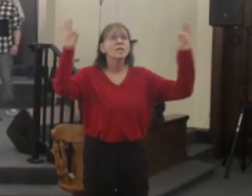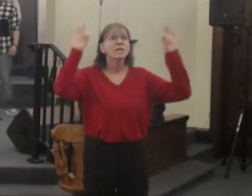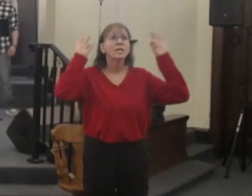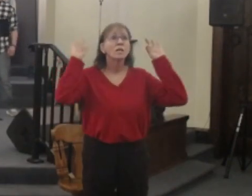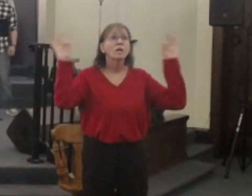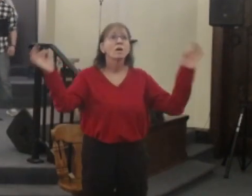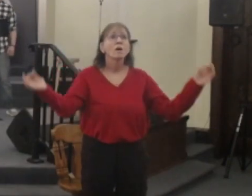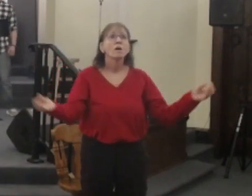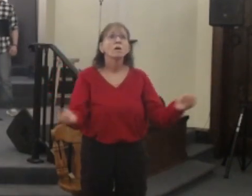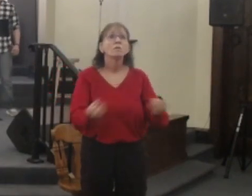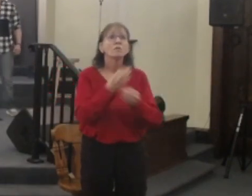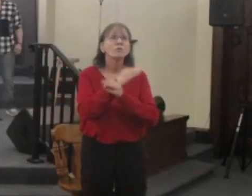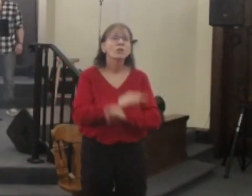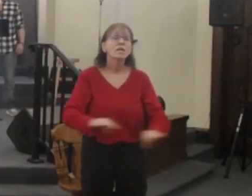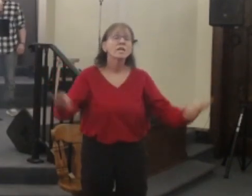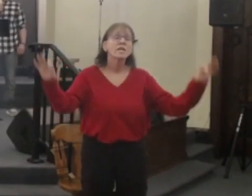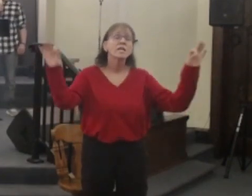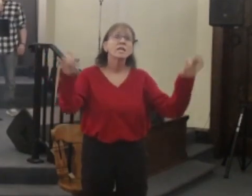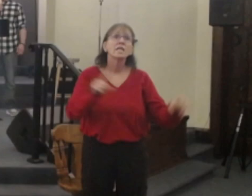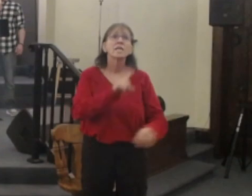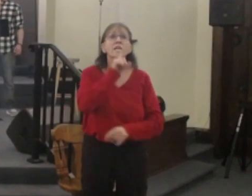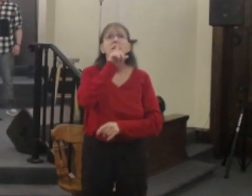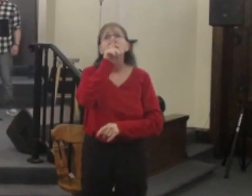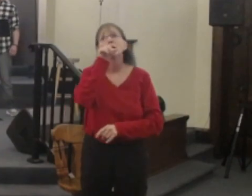free. Oh, it's free